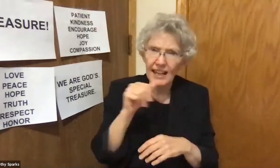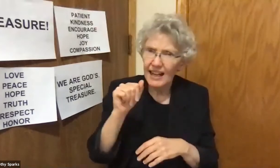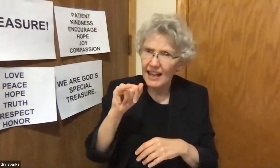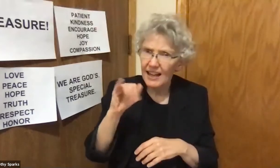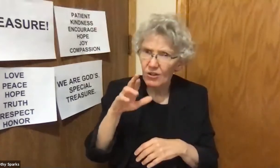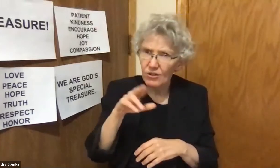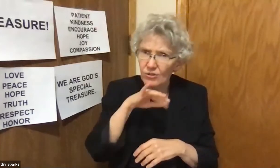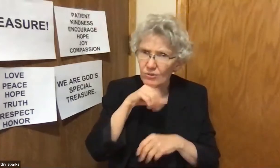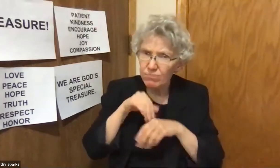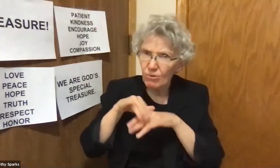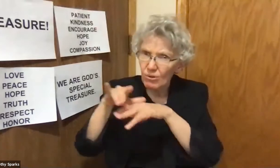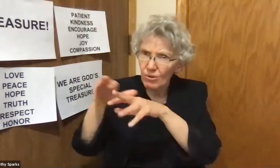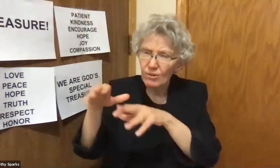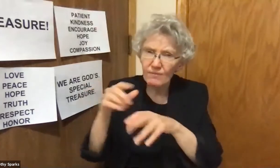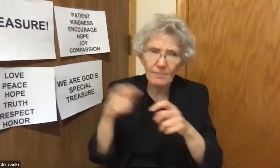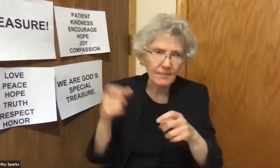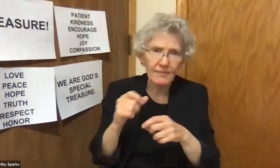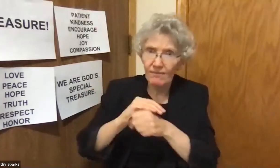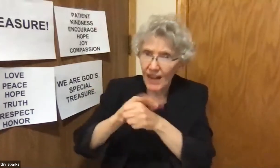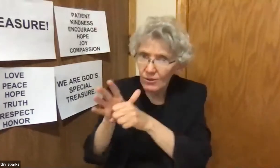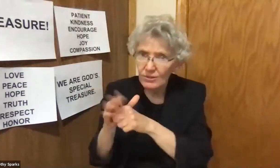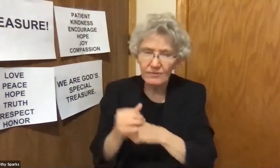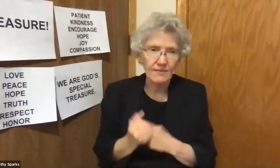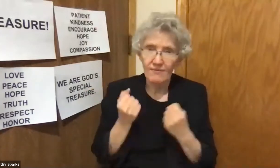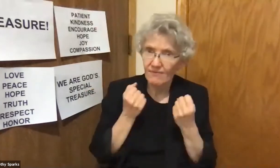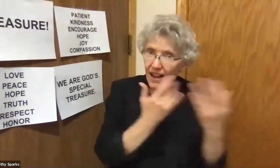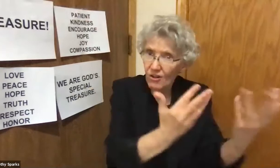For people worrying about air quality.